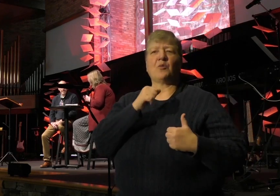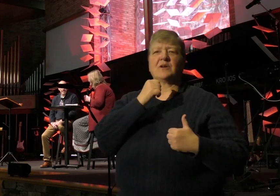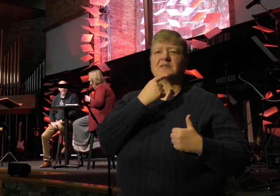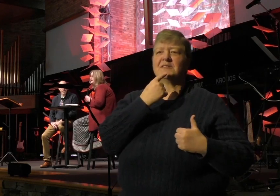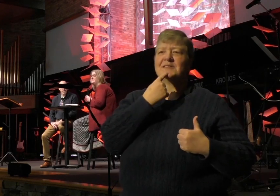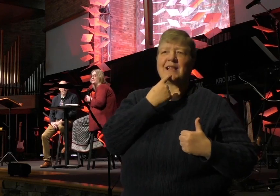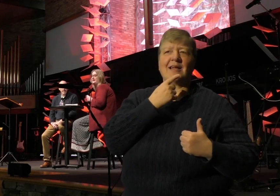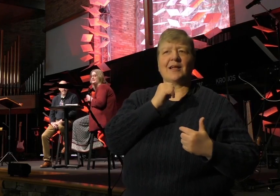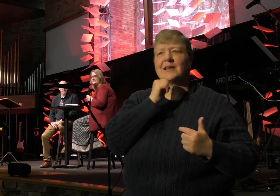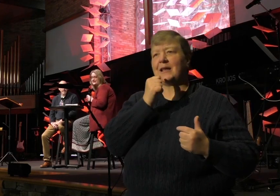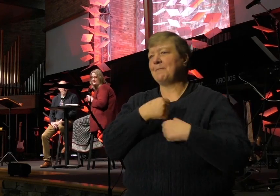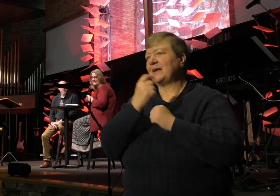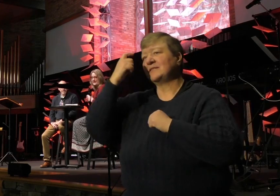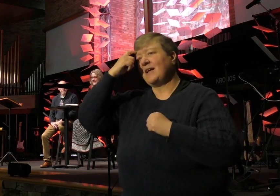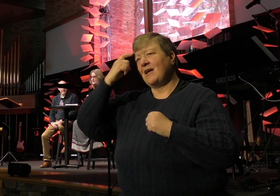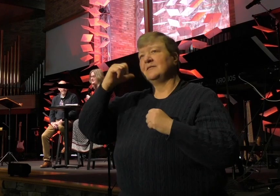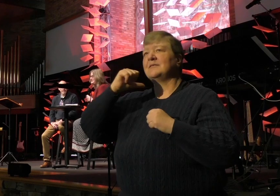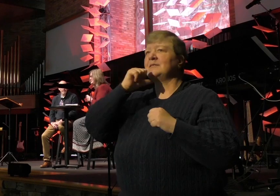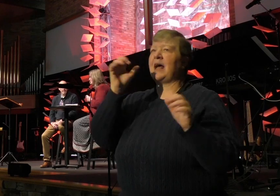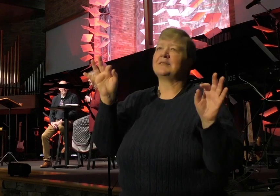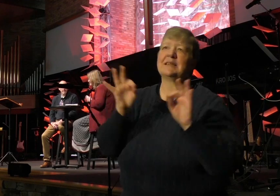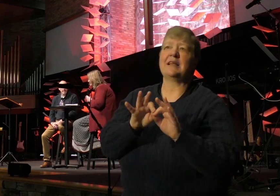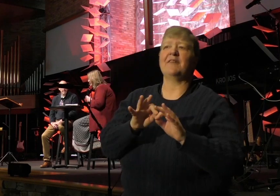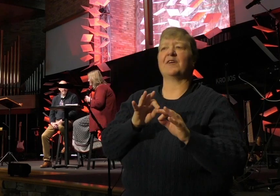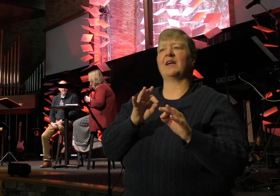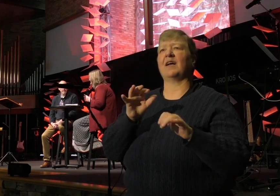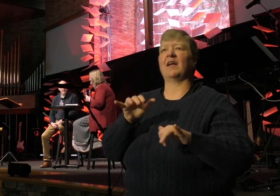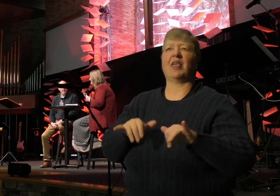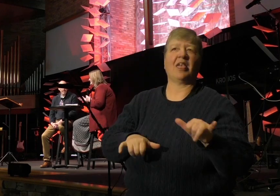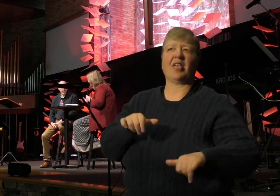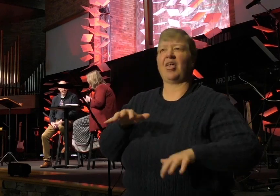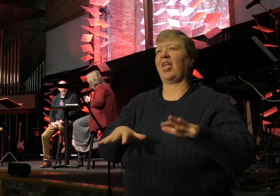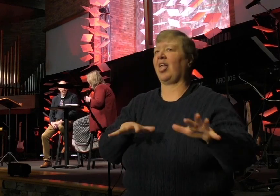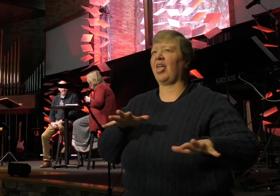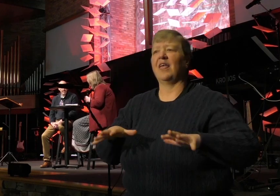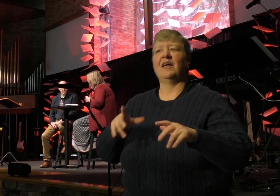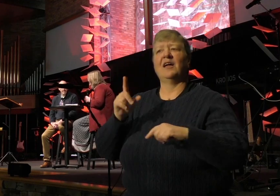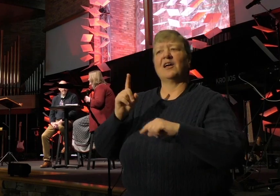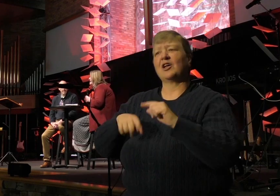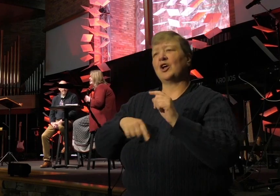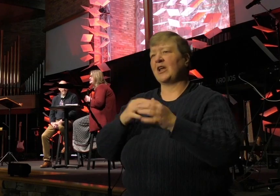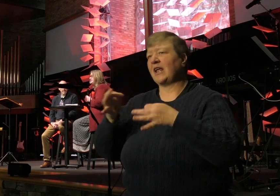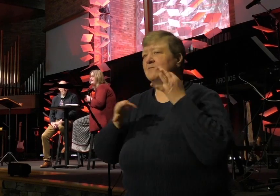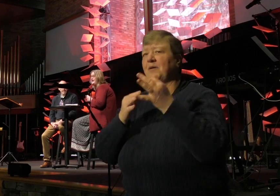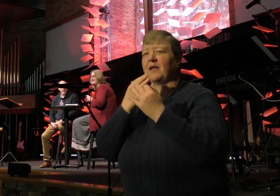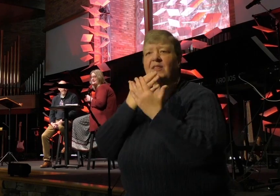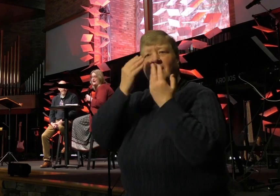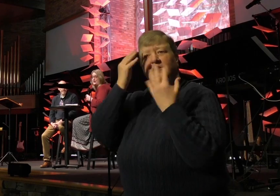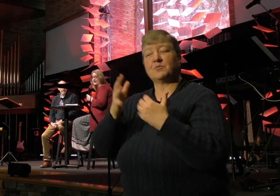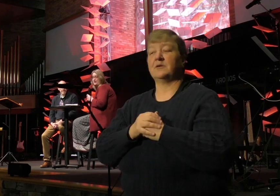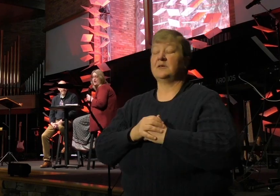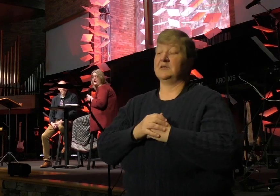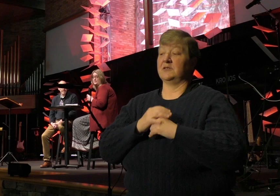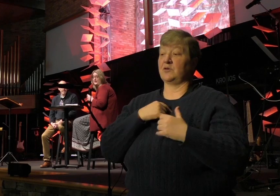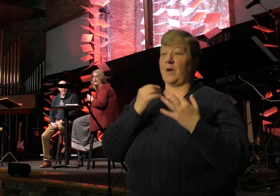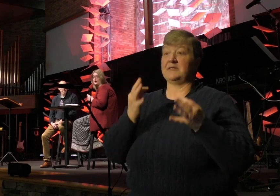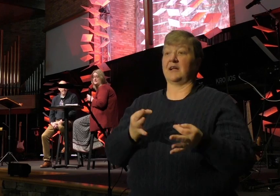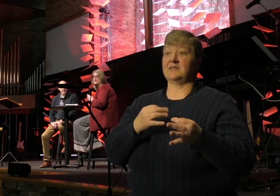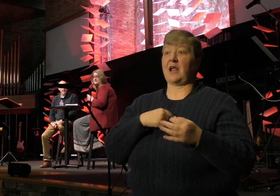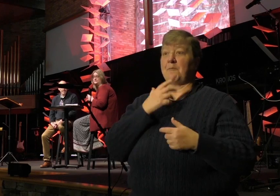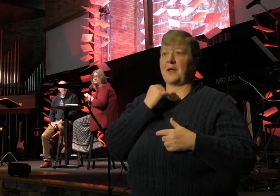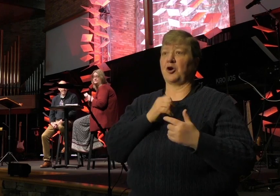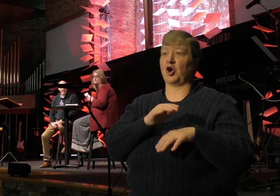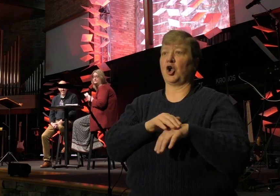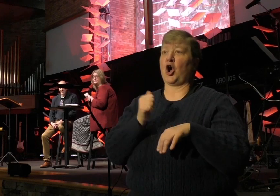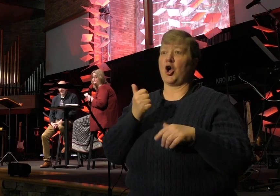making sense. They were insignificant. It was disjointed. I couldn't explain the gospel. And so then I decided I'd better call in the big